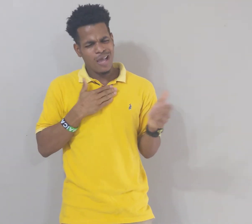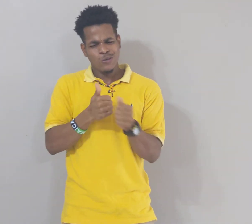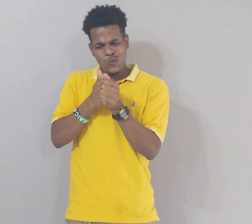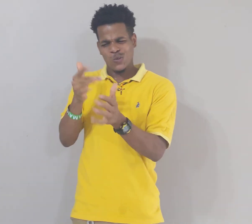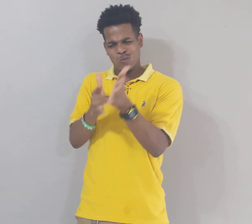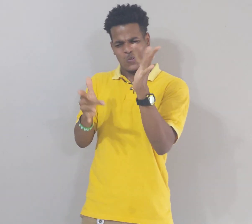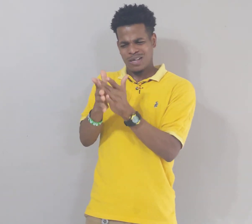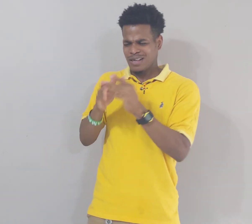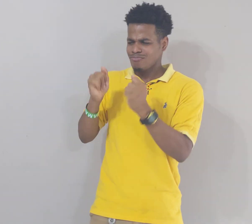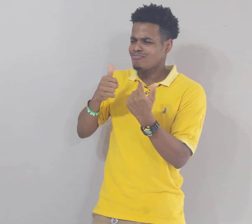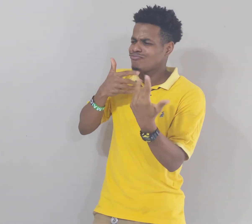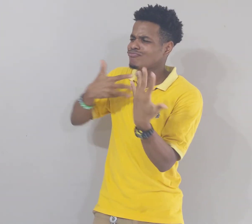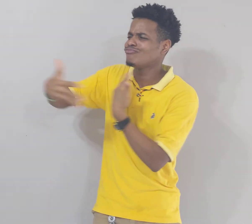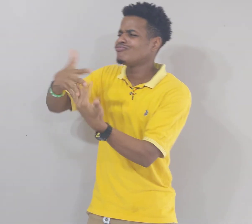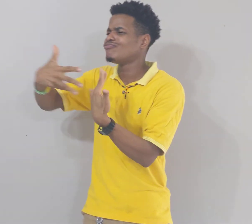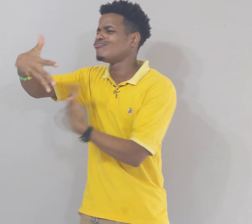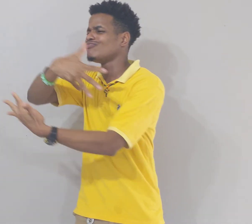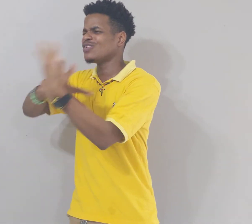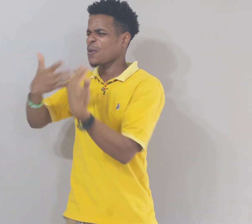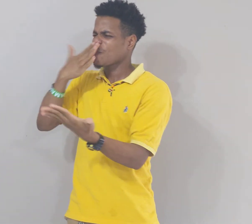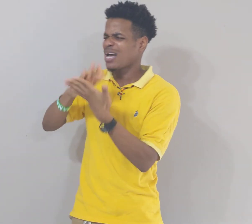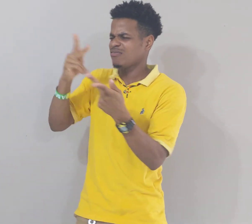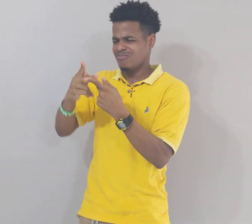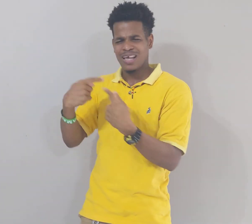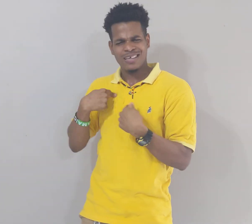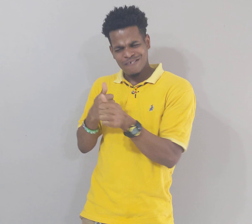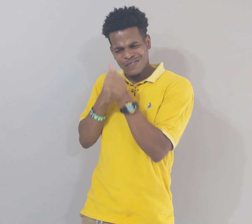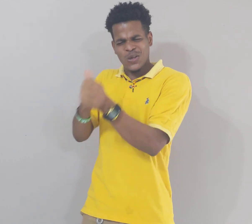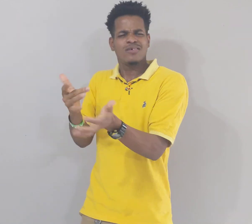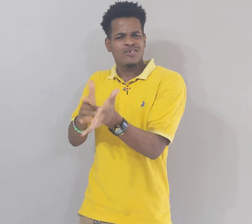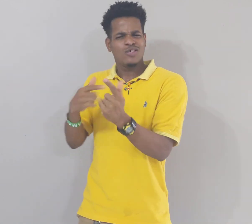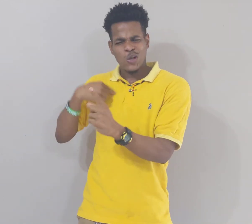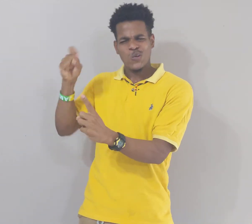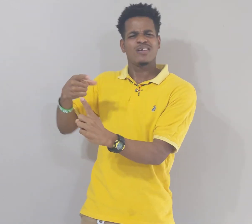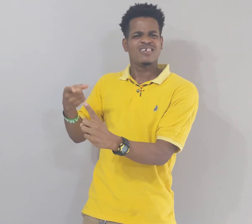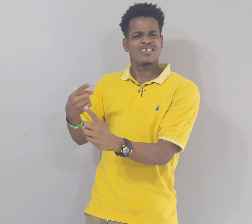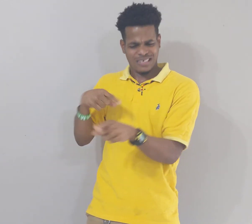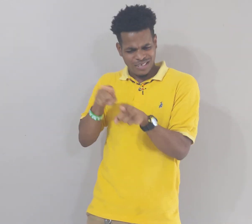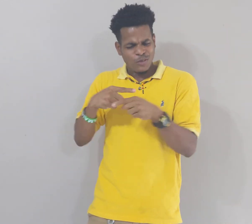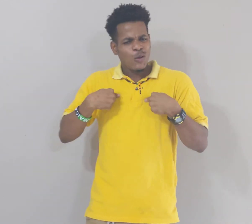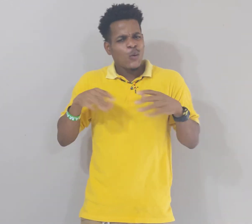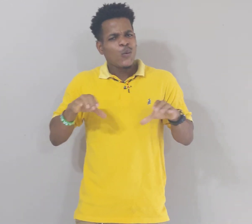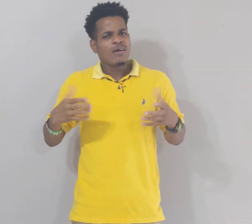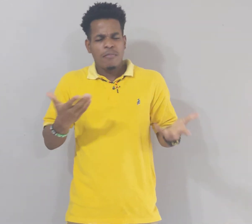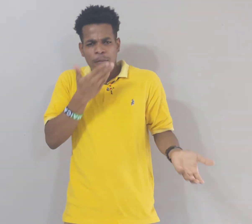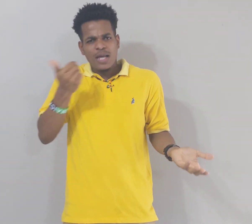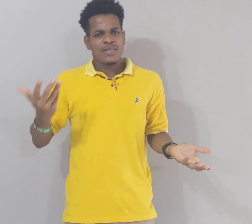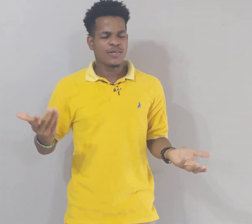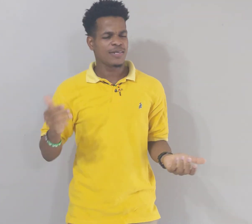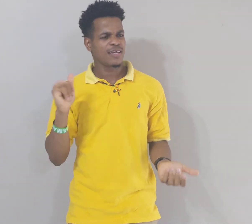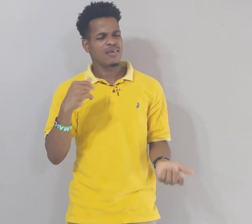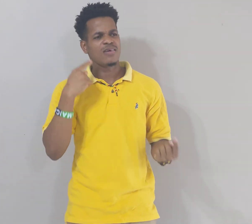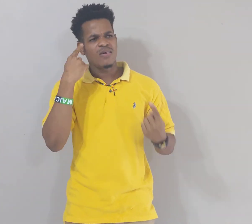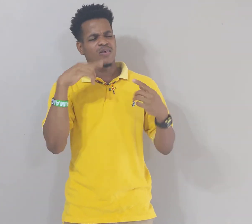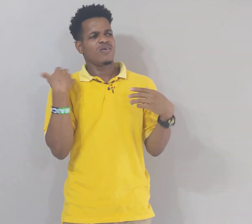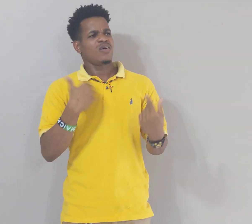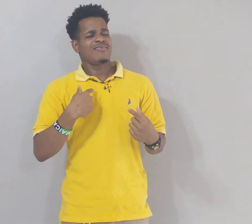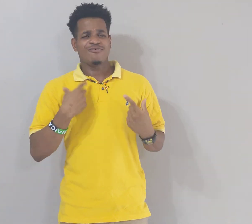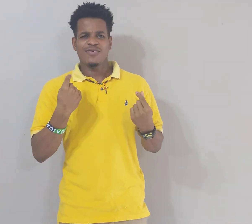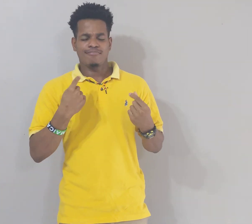with judgment, but following Jesus and fellowshipping and following his word and helping people to